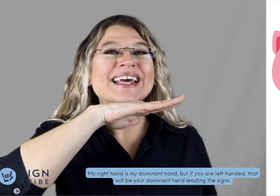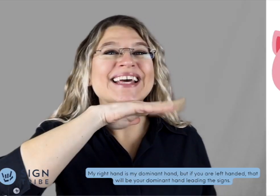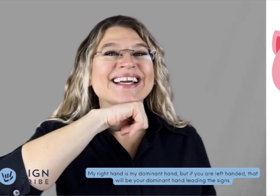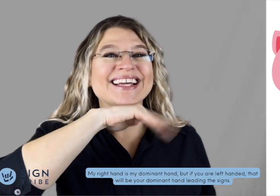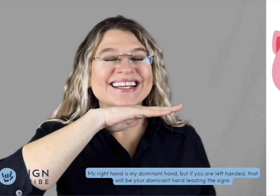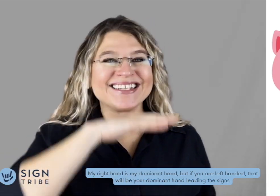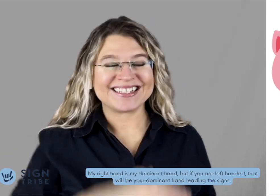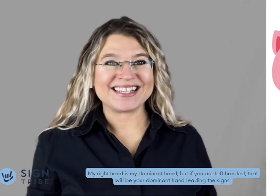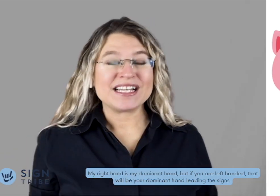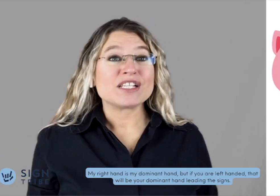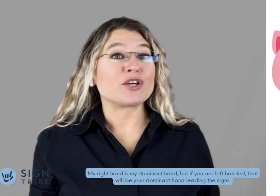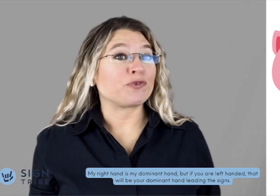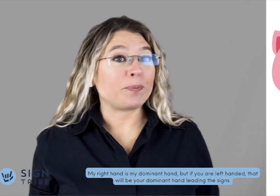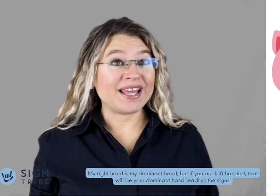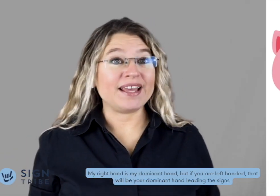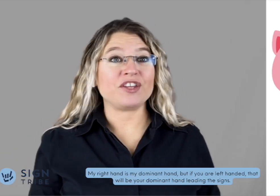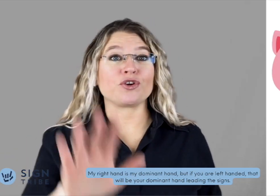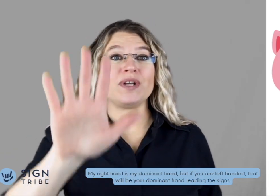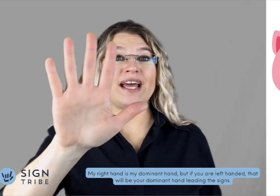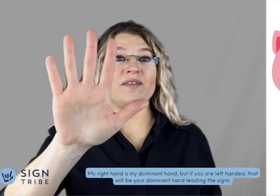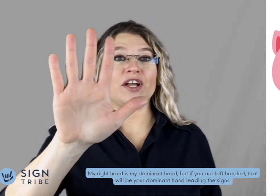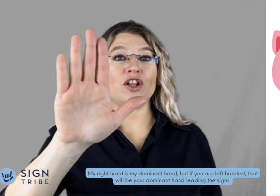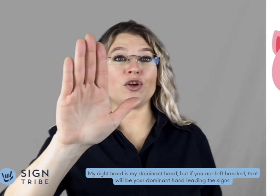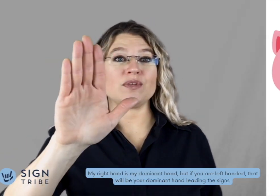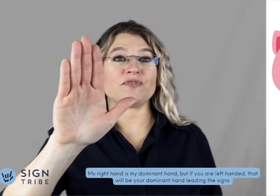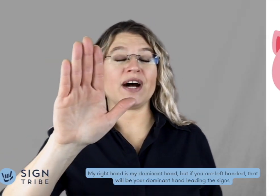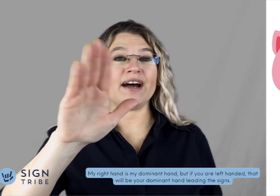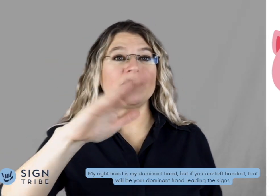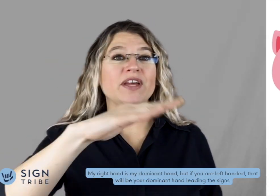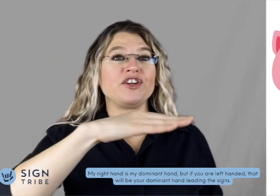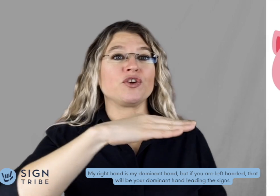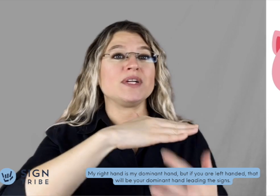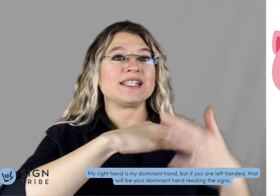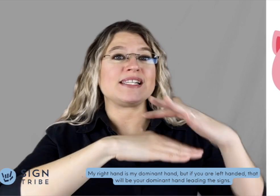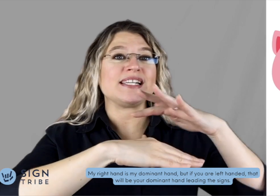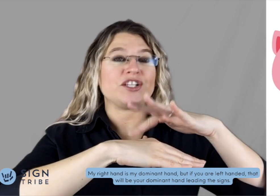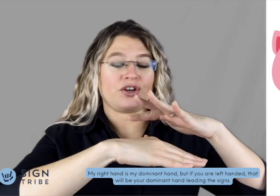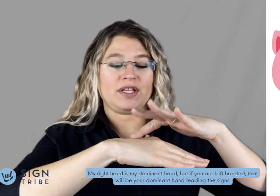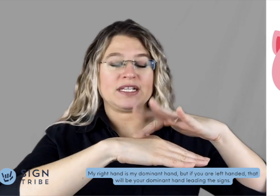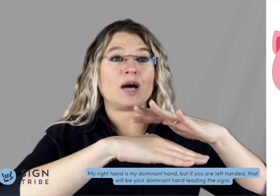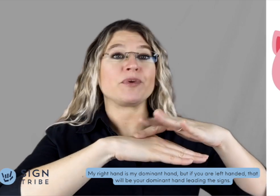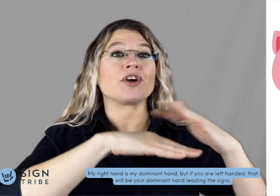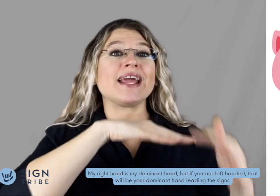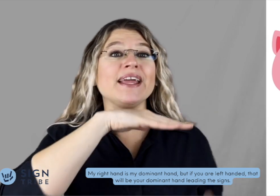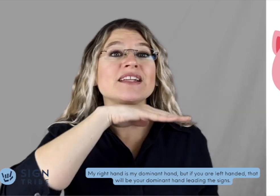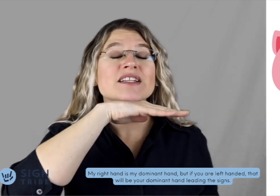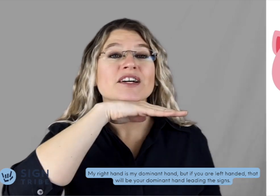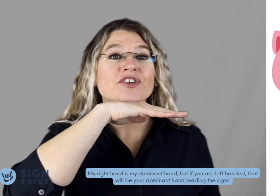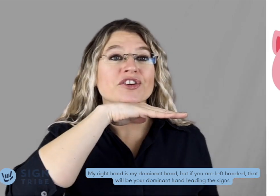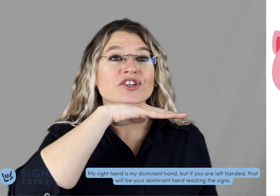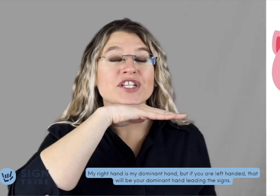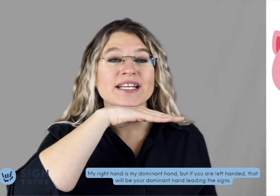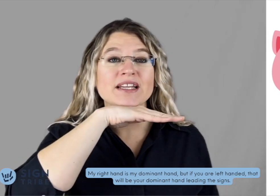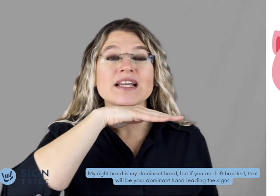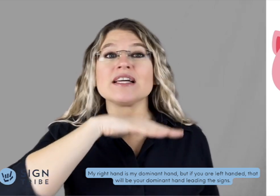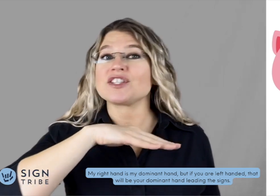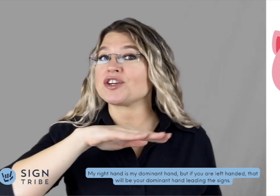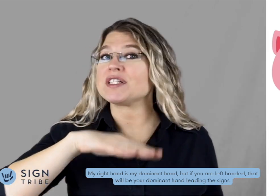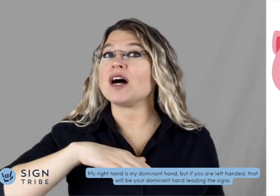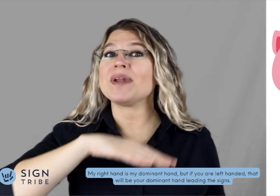Pig. So for pig, you're going to have a closed 5, and you're going to center the top of your hand under your chin. So your dominant